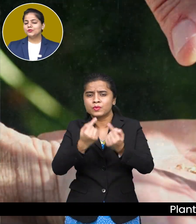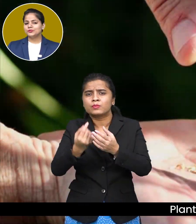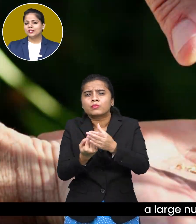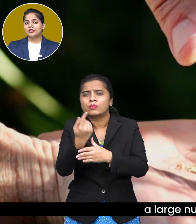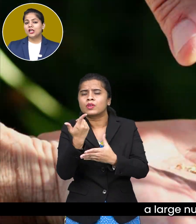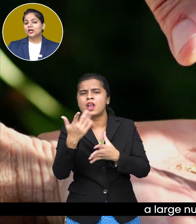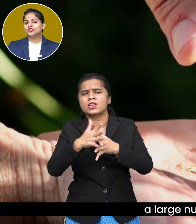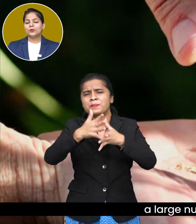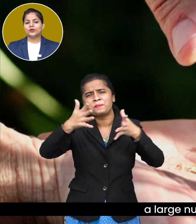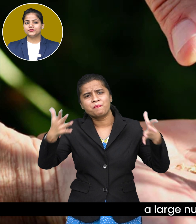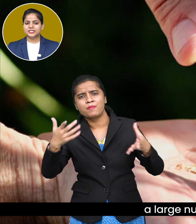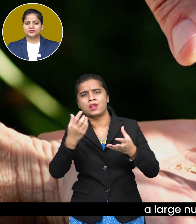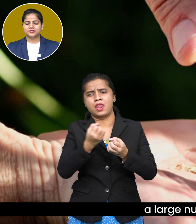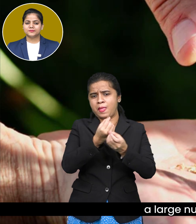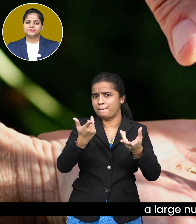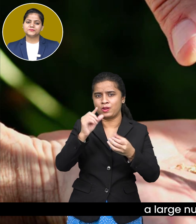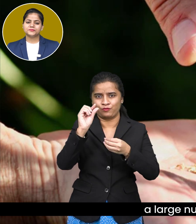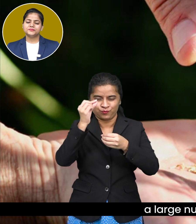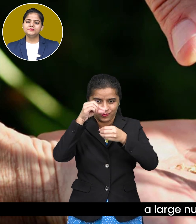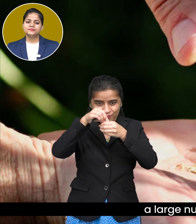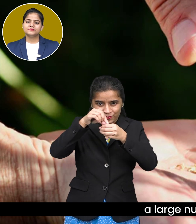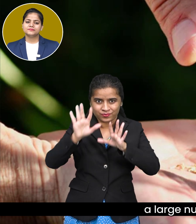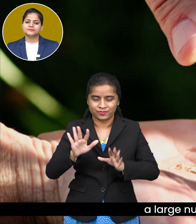Plants produce a large number of seeds.